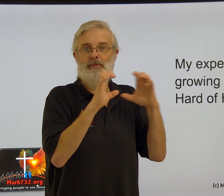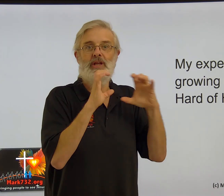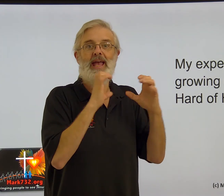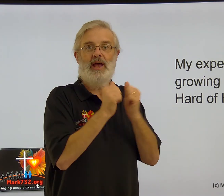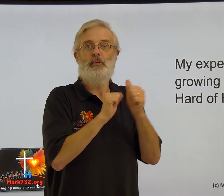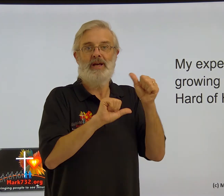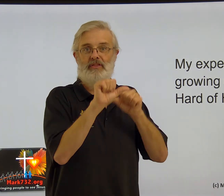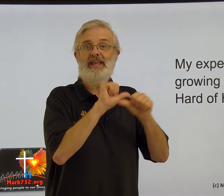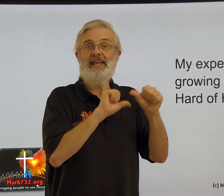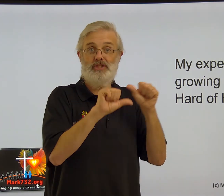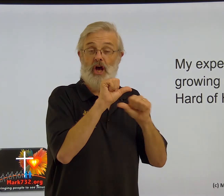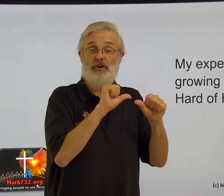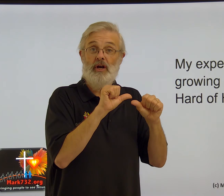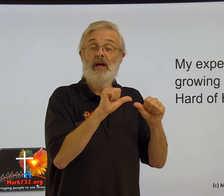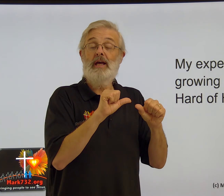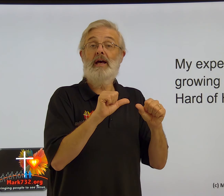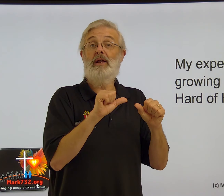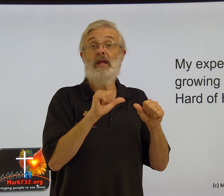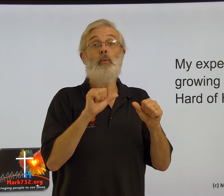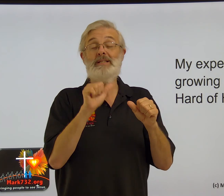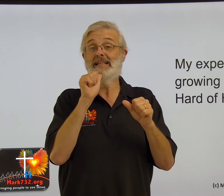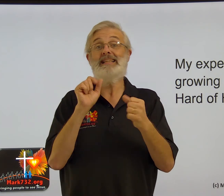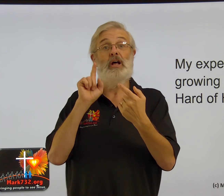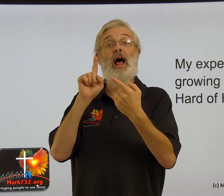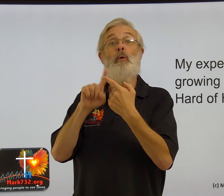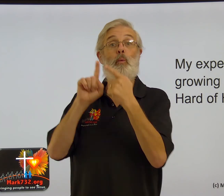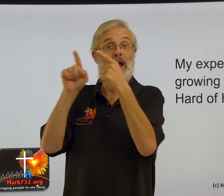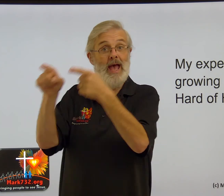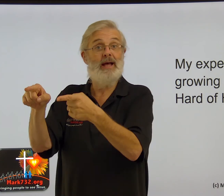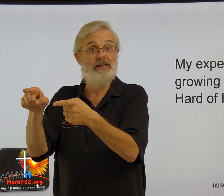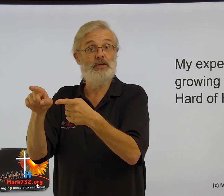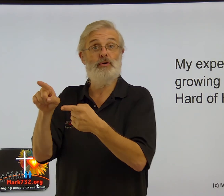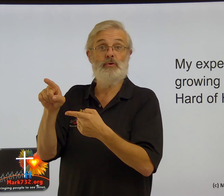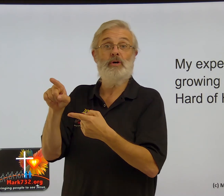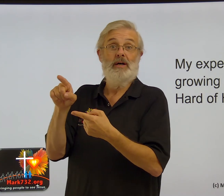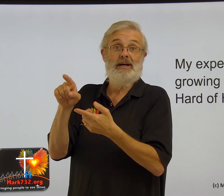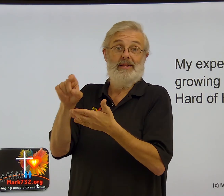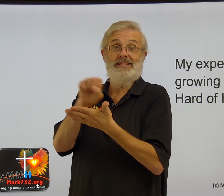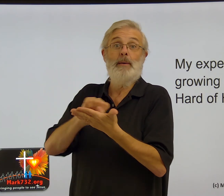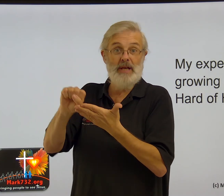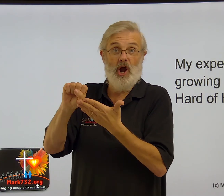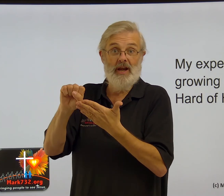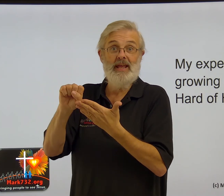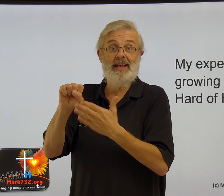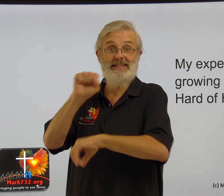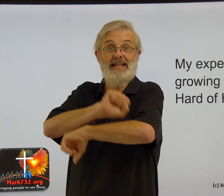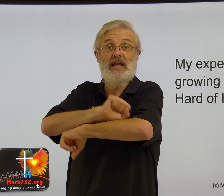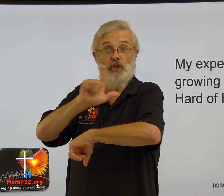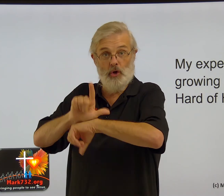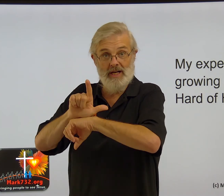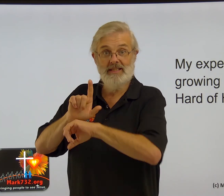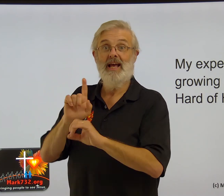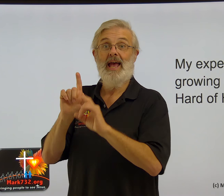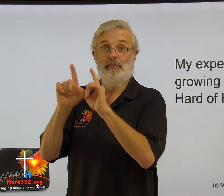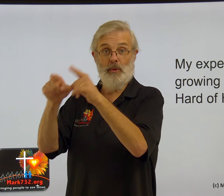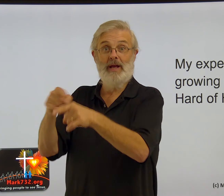communicate with each other. And it wasn't until I went to the seminary in St. Louis and we went to a